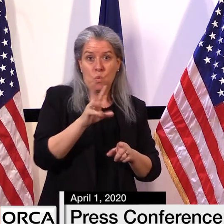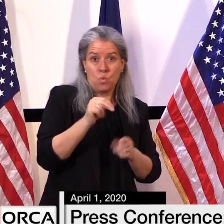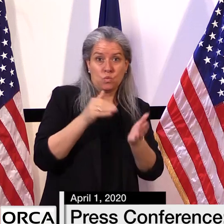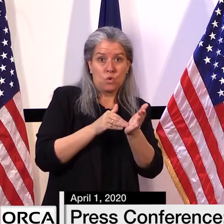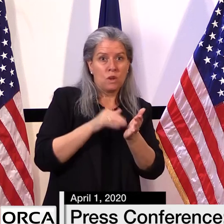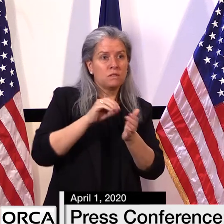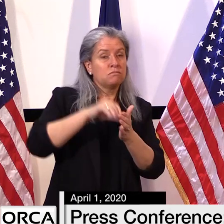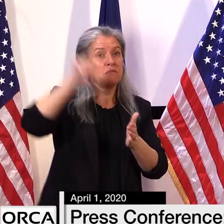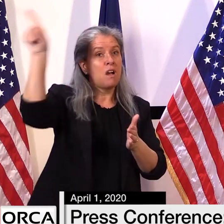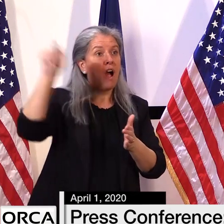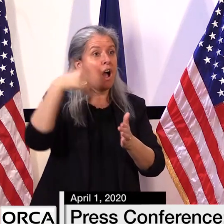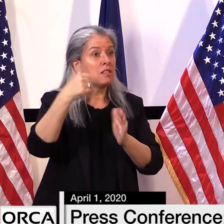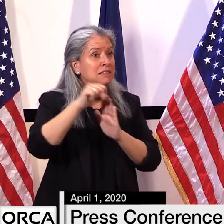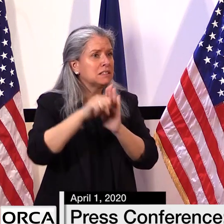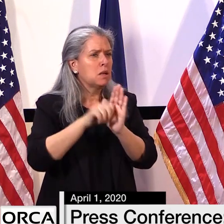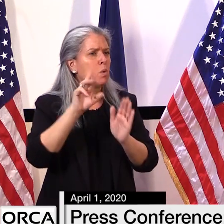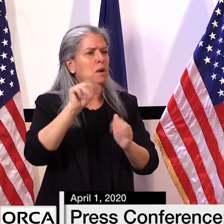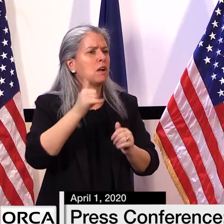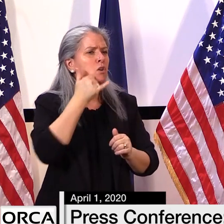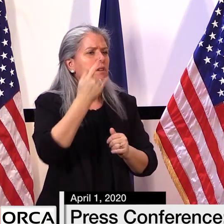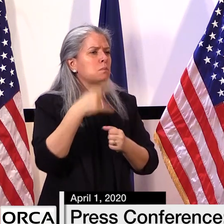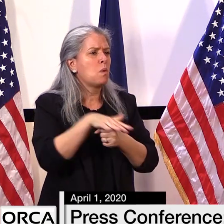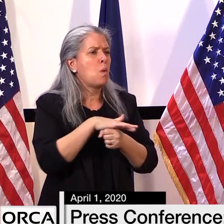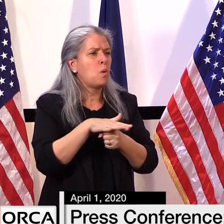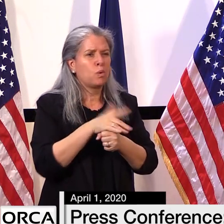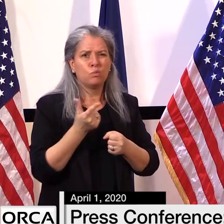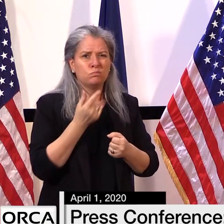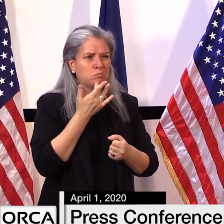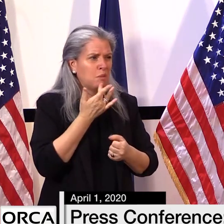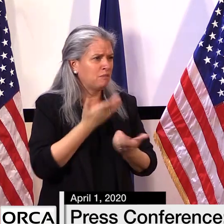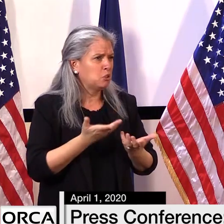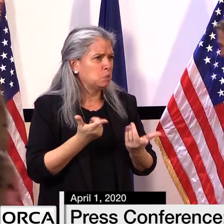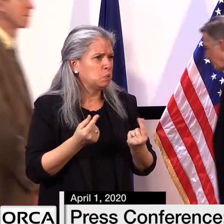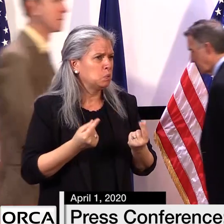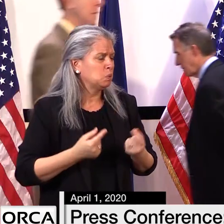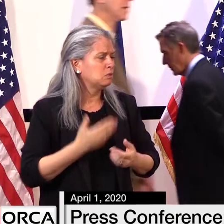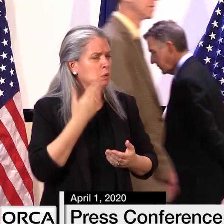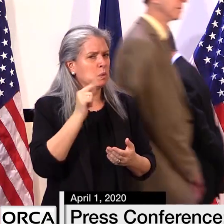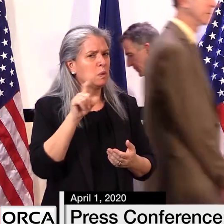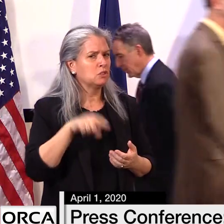provider from another state or whether they can use somebody locally.